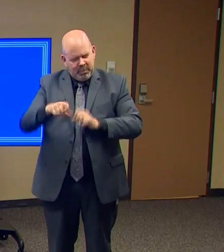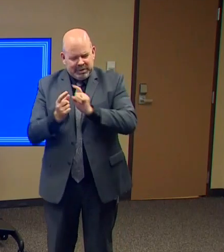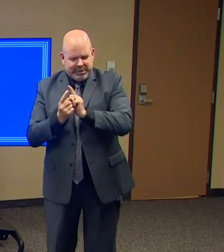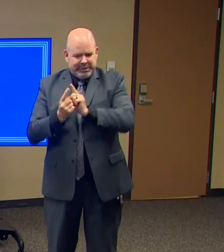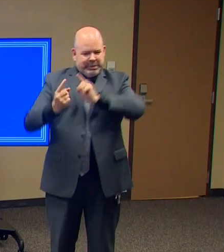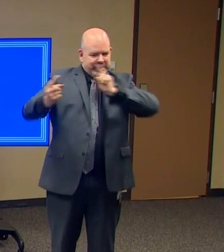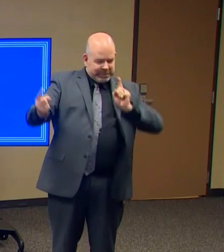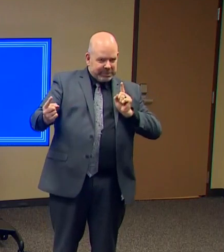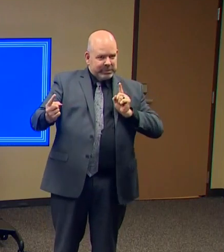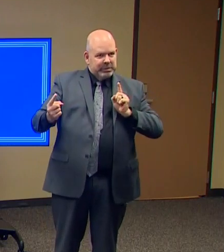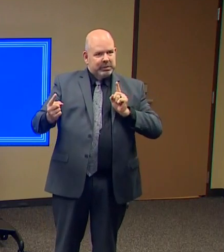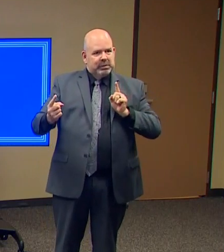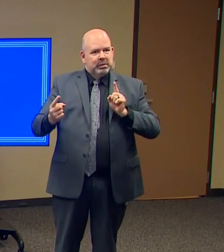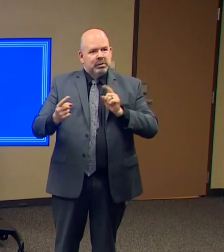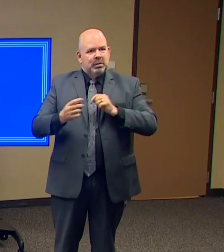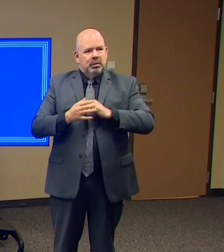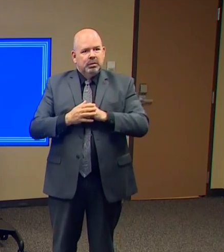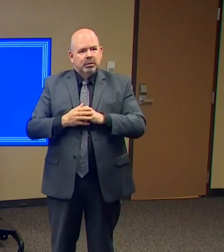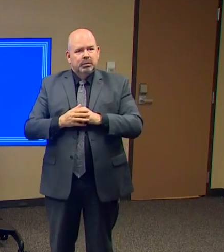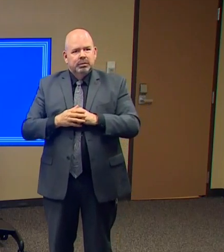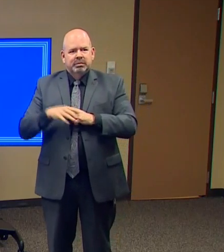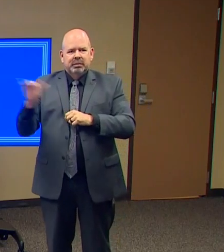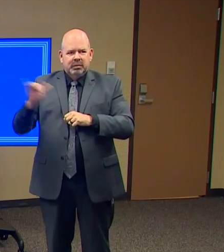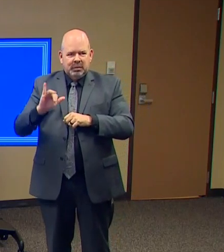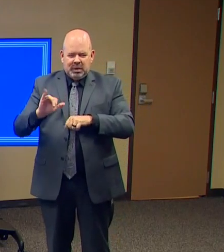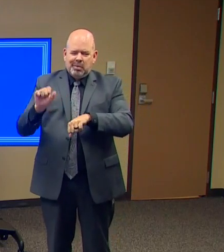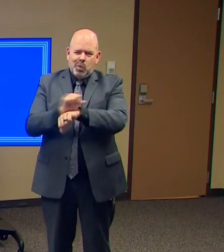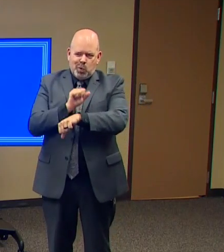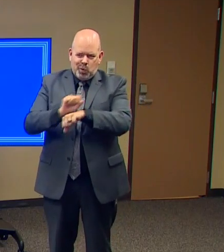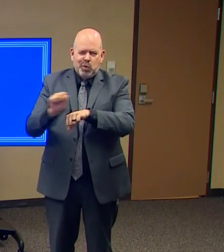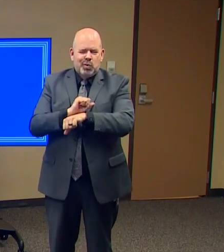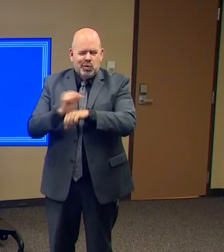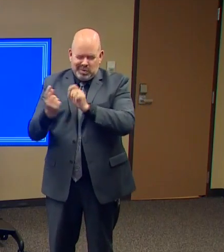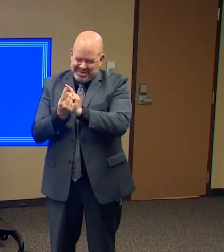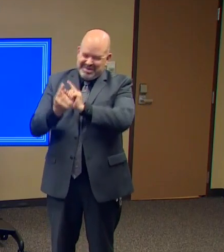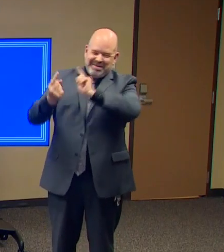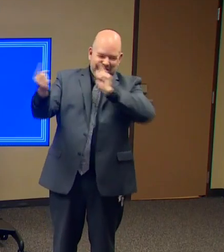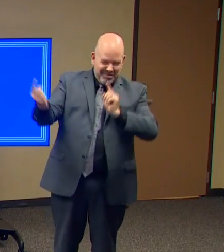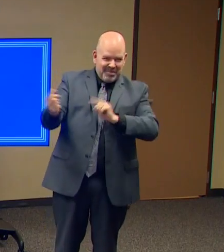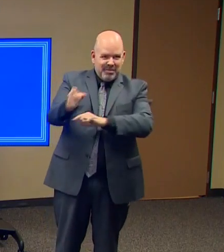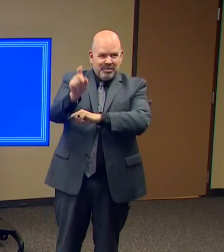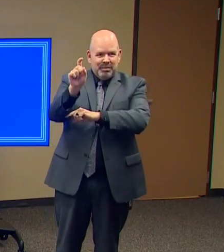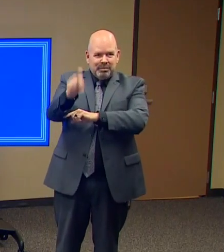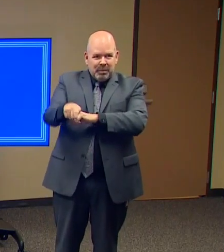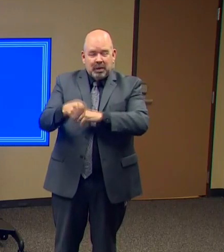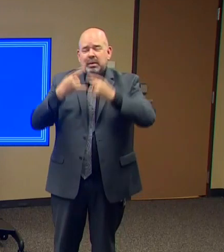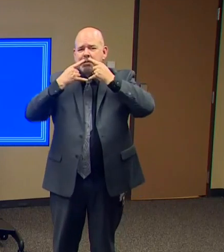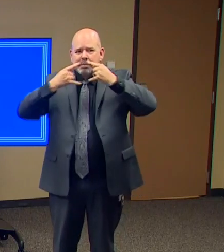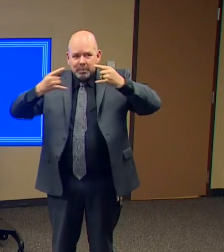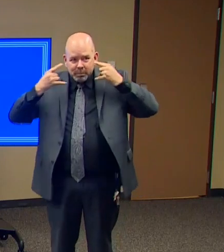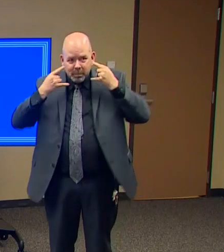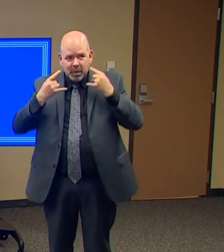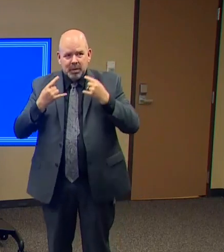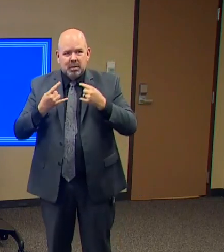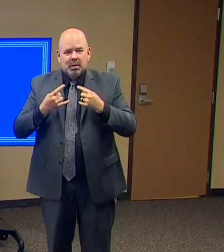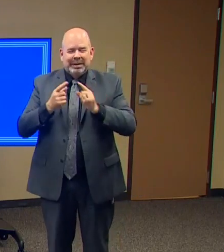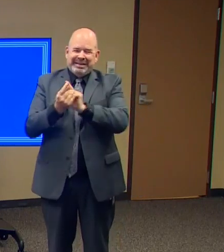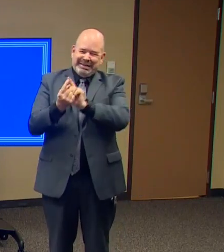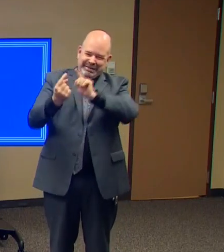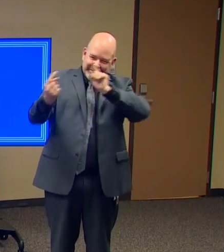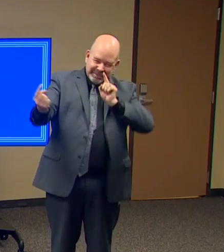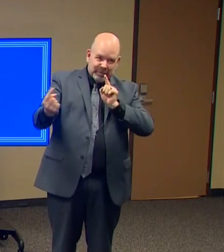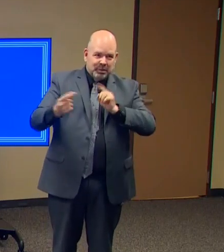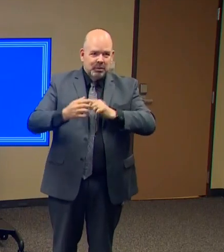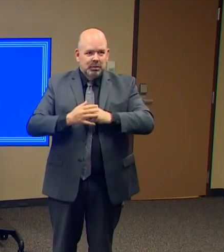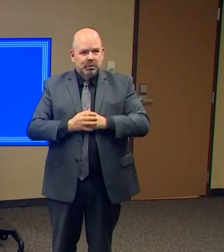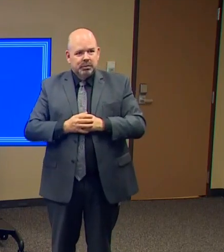Require employees wear a mask or cloth covering if interacting with residents, and have visitors such as mailmen and delivery personnel